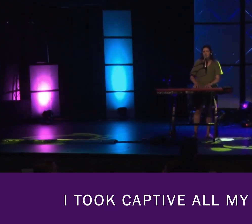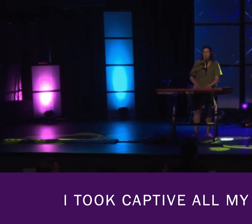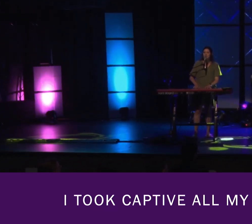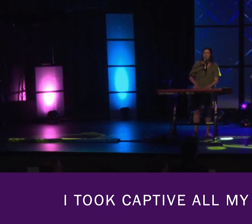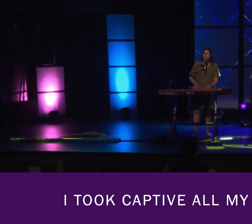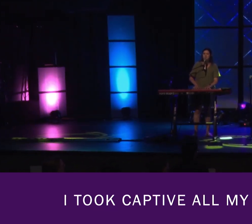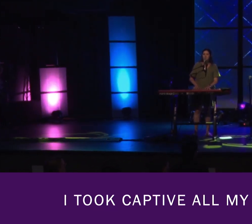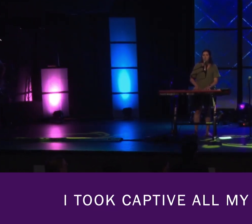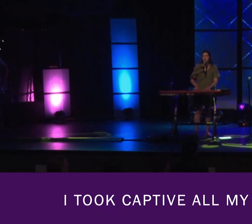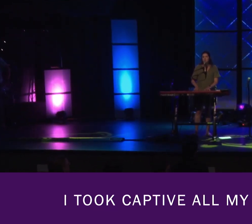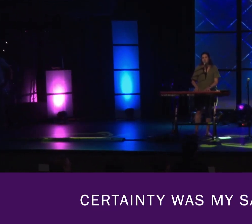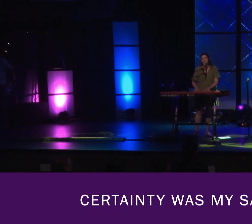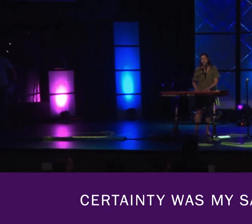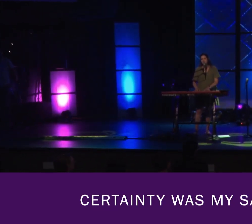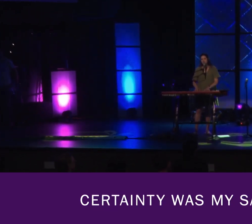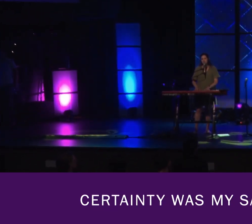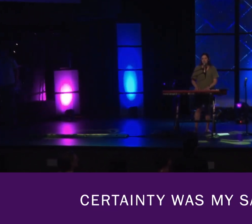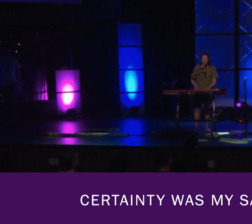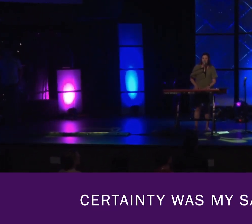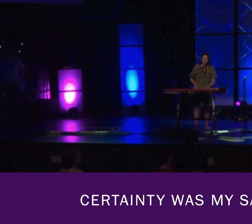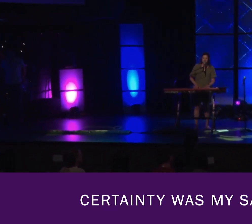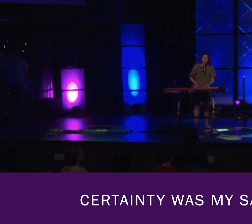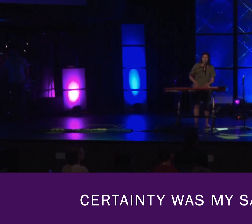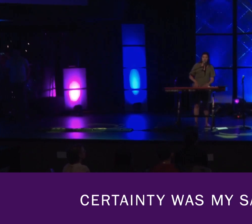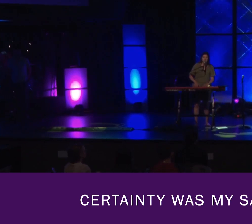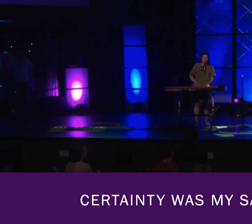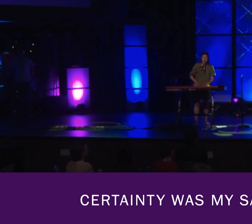captive all my thoughts.